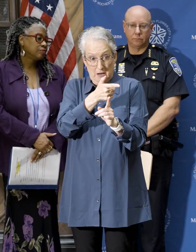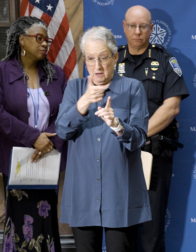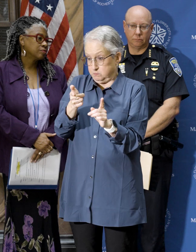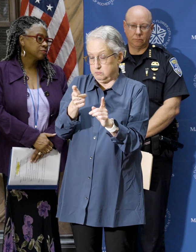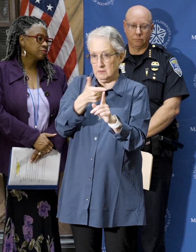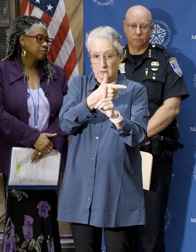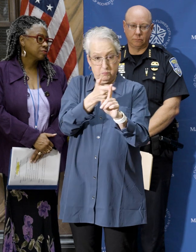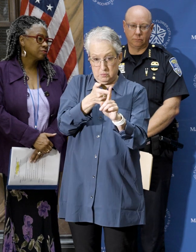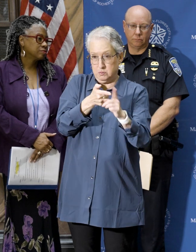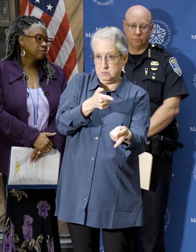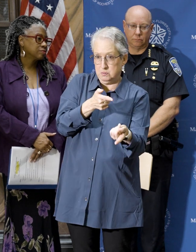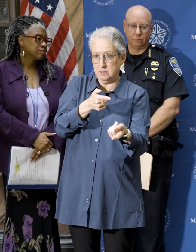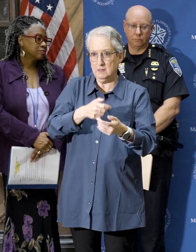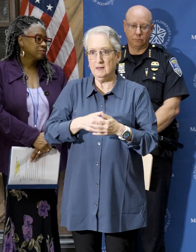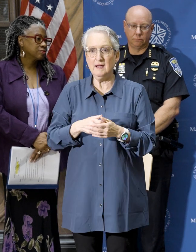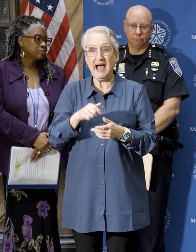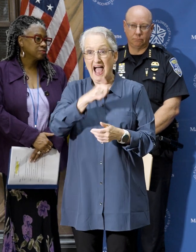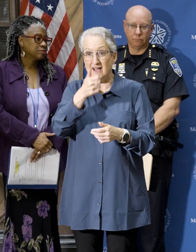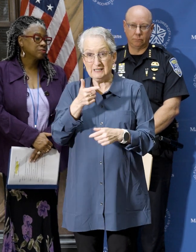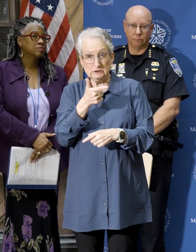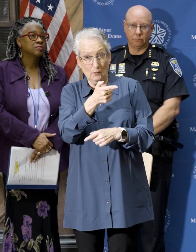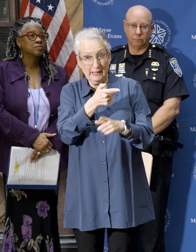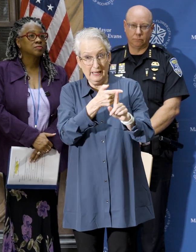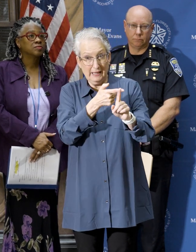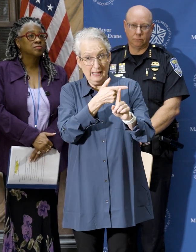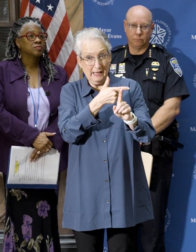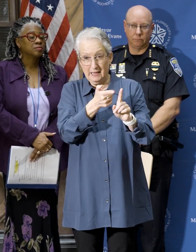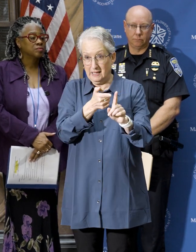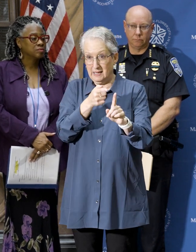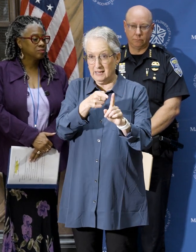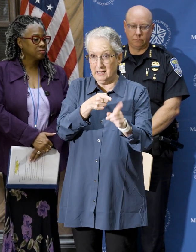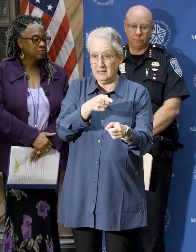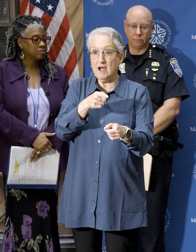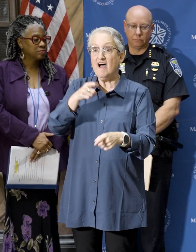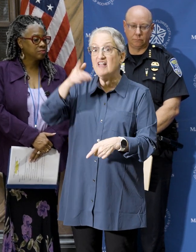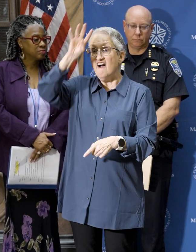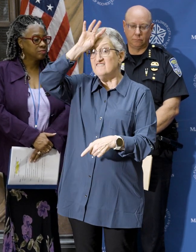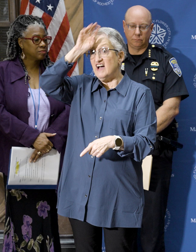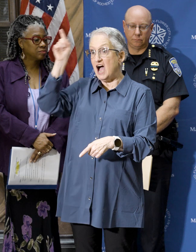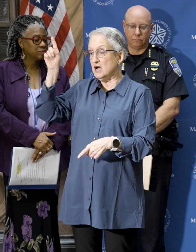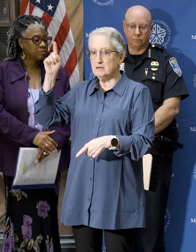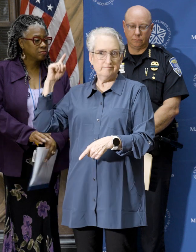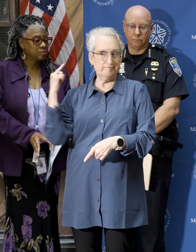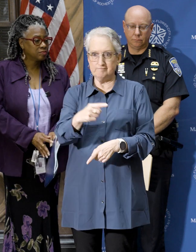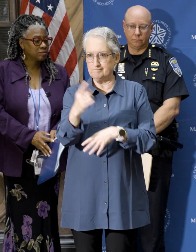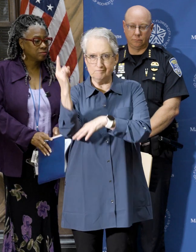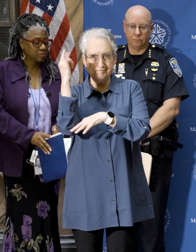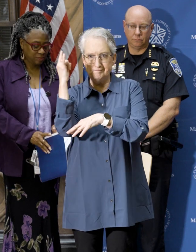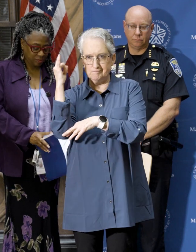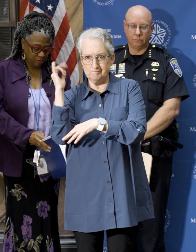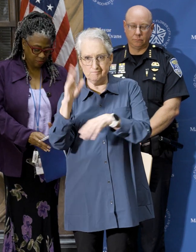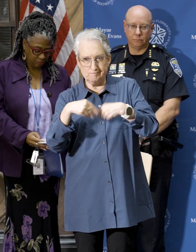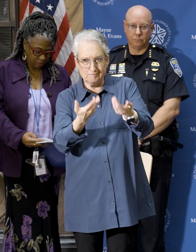that's because for every shooting that happens, our firefighters are among the first on the scene to provide the life-saving measures that prevent many of